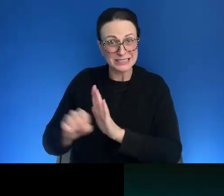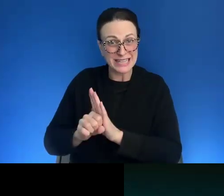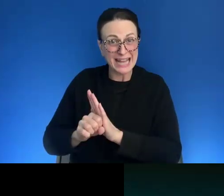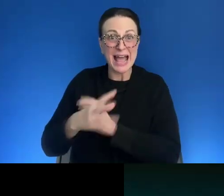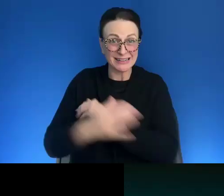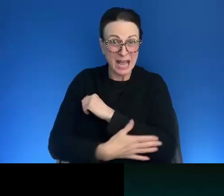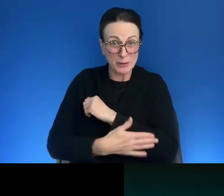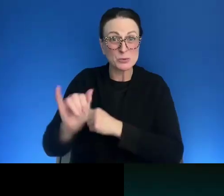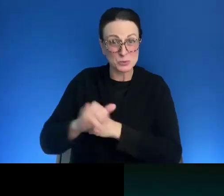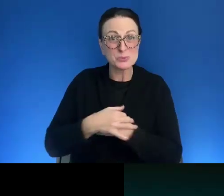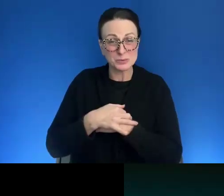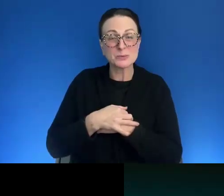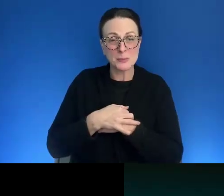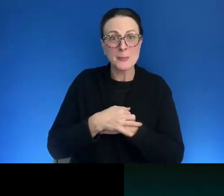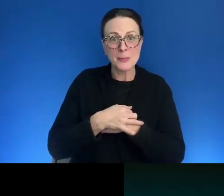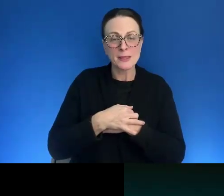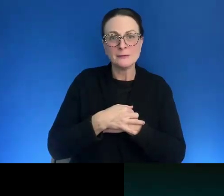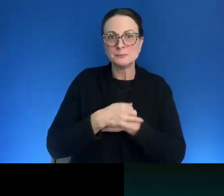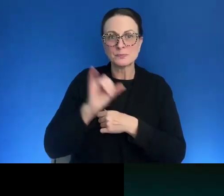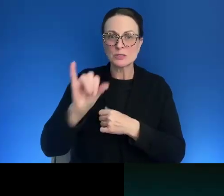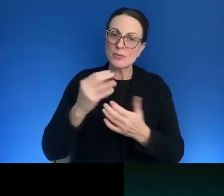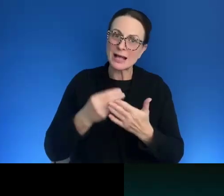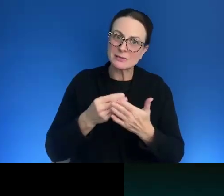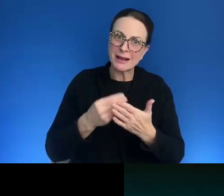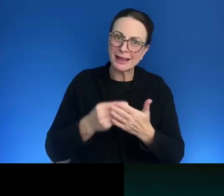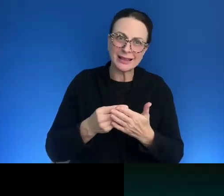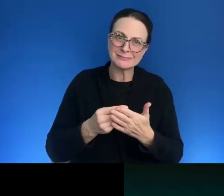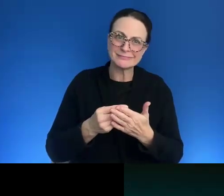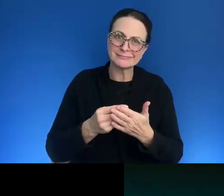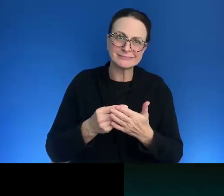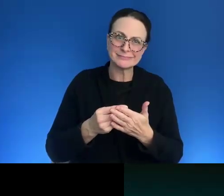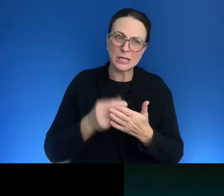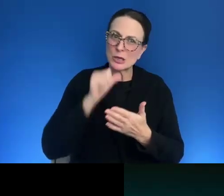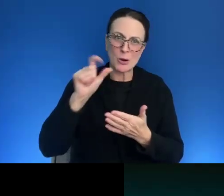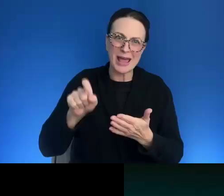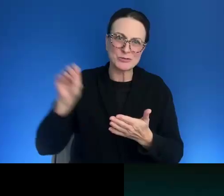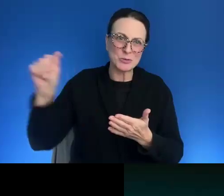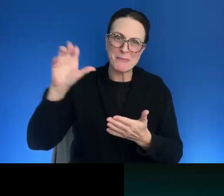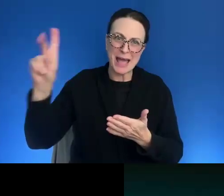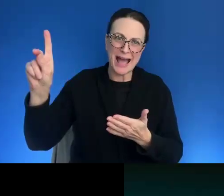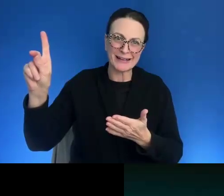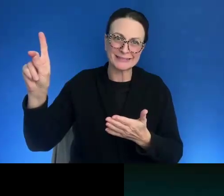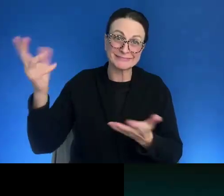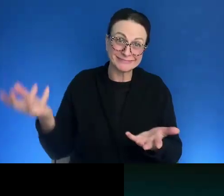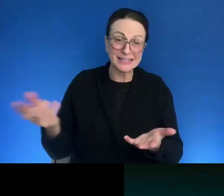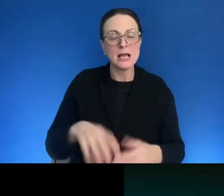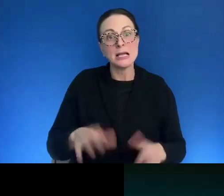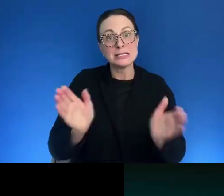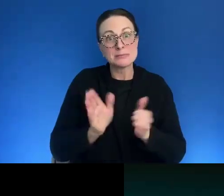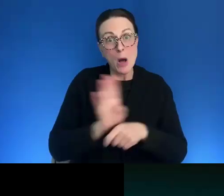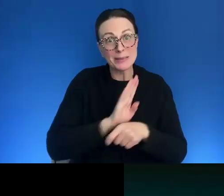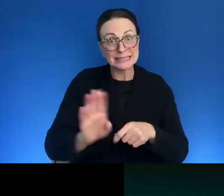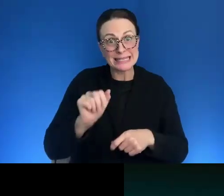county as well. So that's money that you wouldn't need to pay back. Like a small business administration